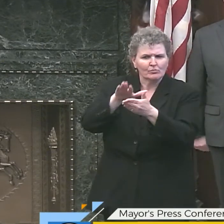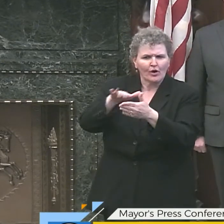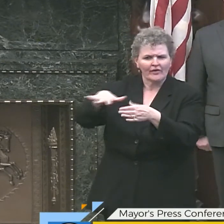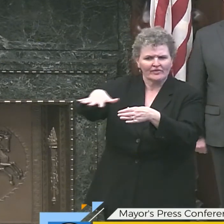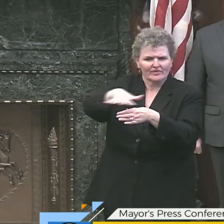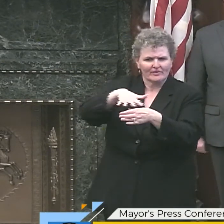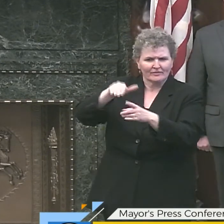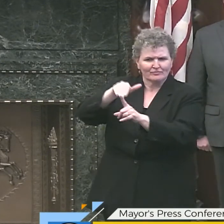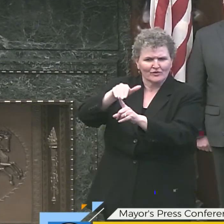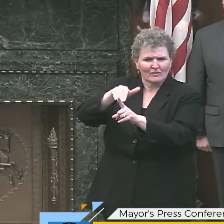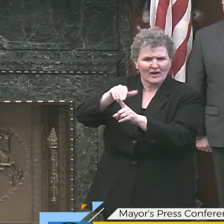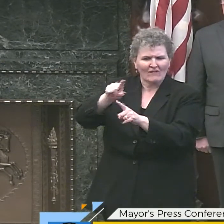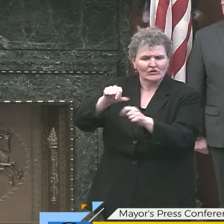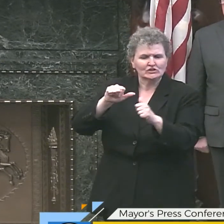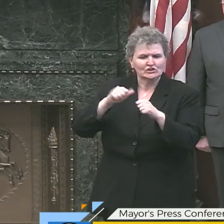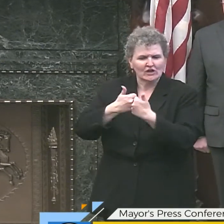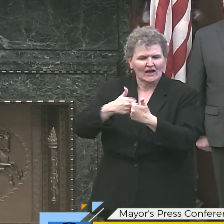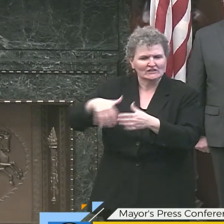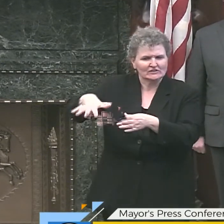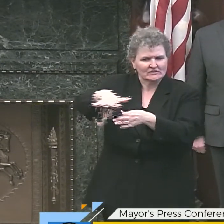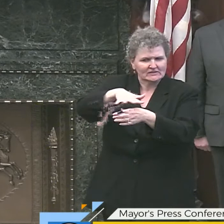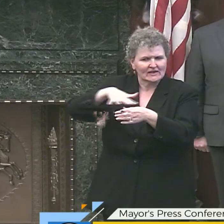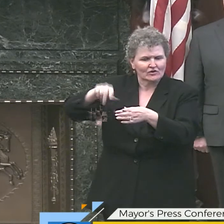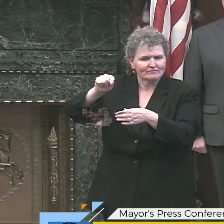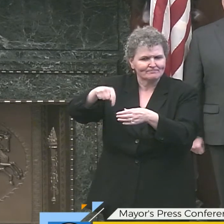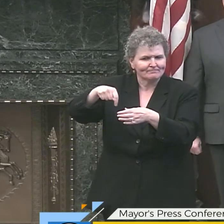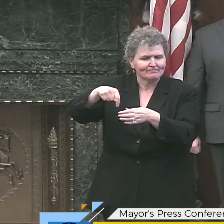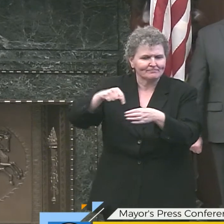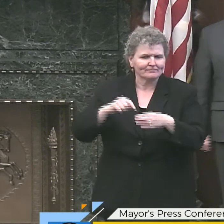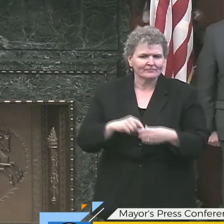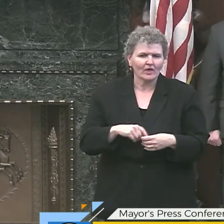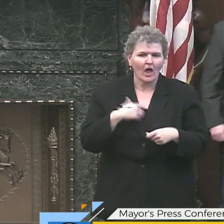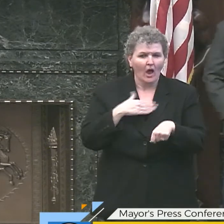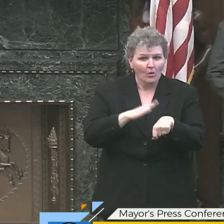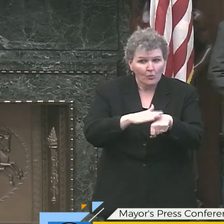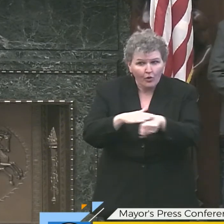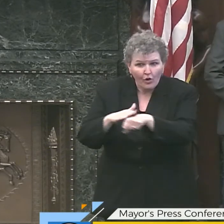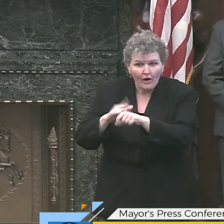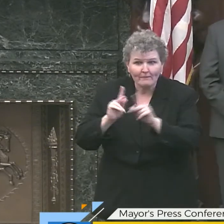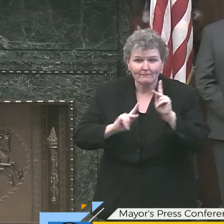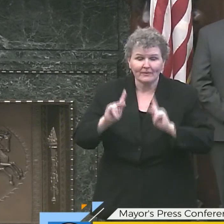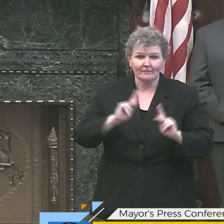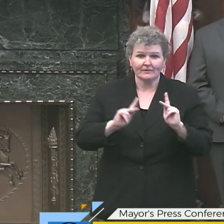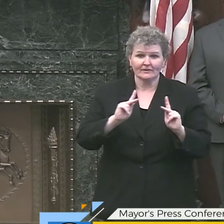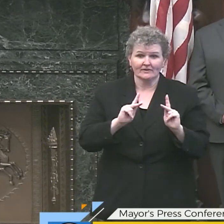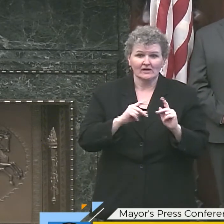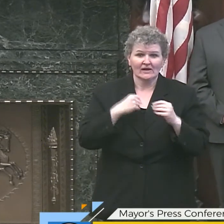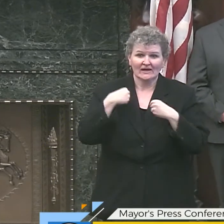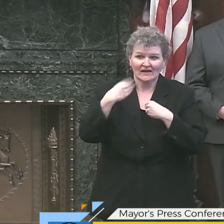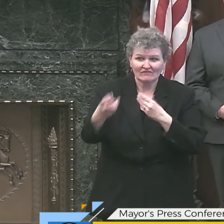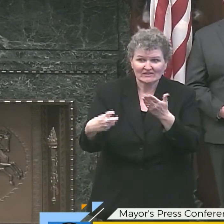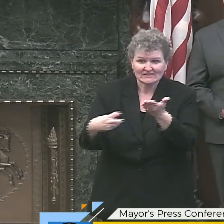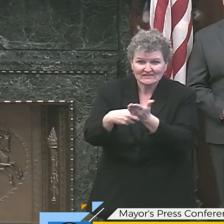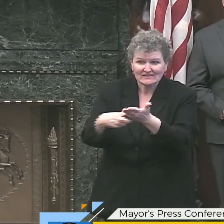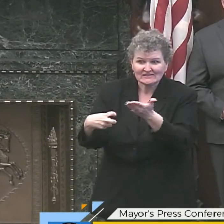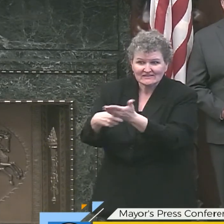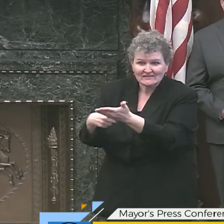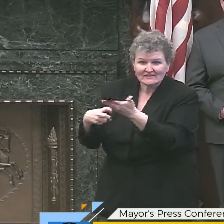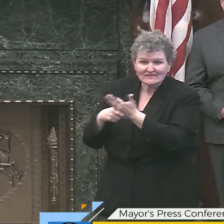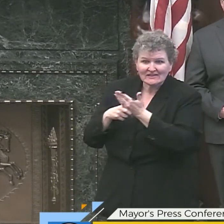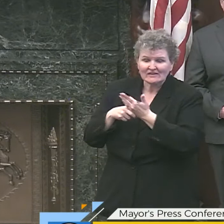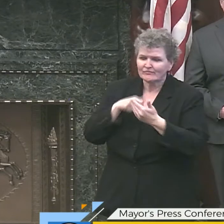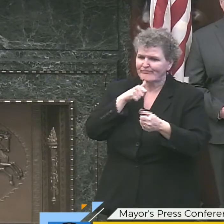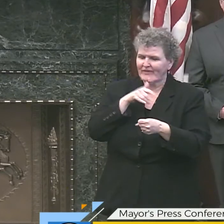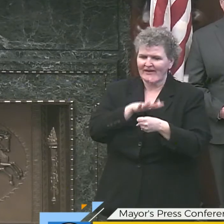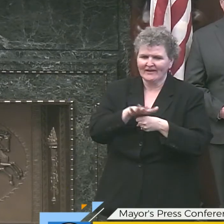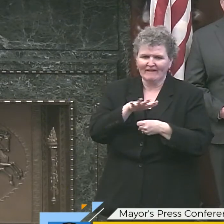the challenges in Kensington than simply warning folks or even issuing citations. We're going to need to provide very specific